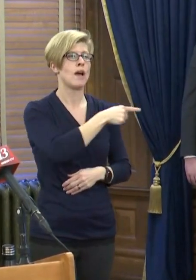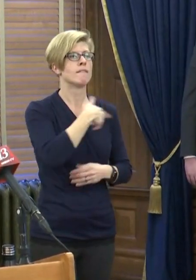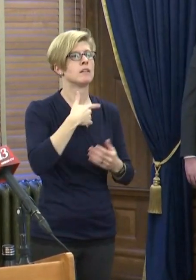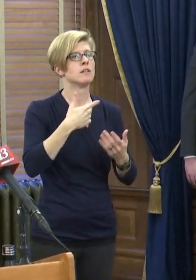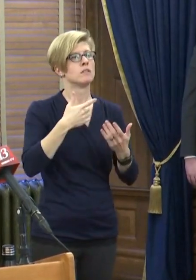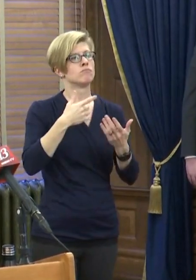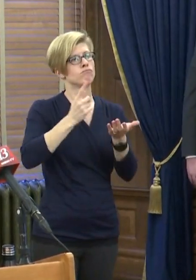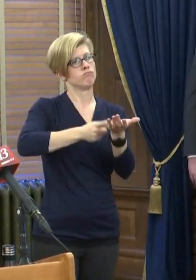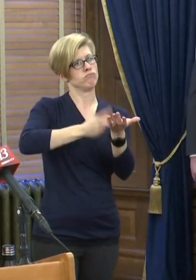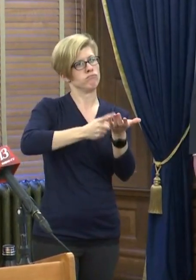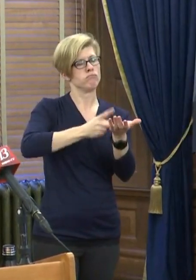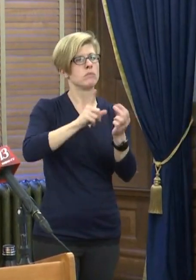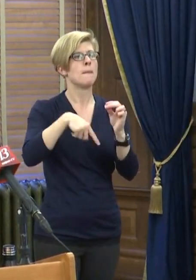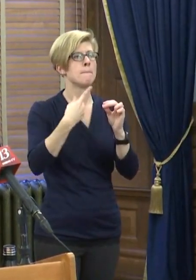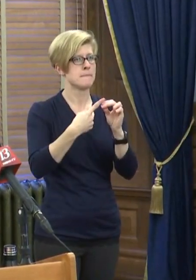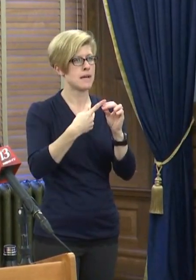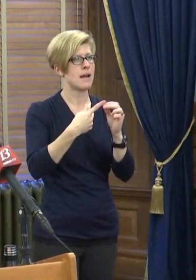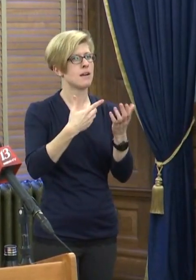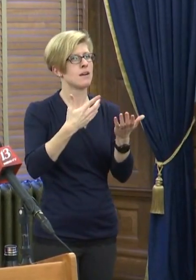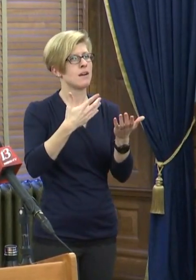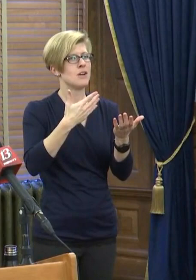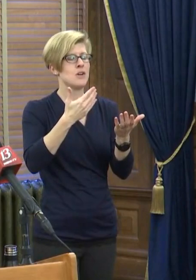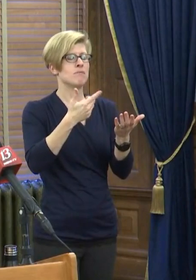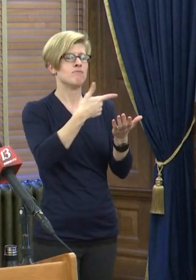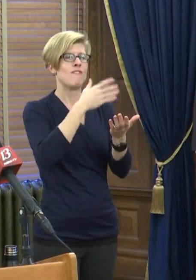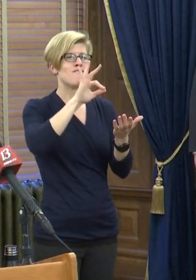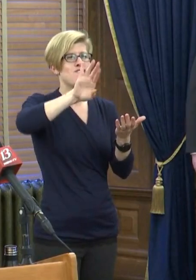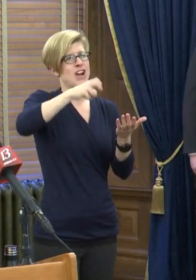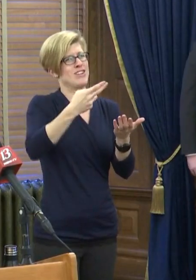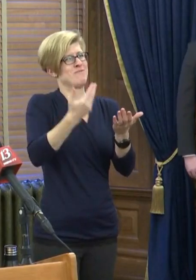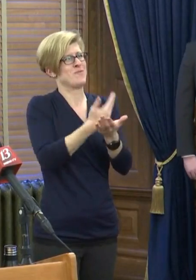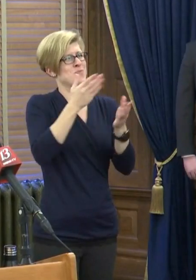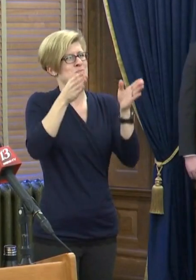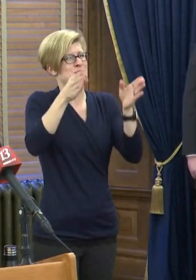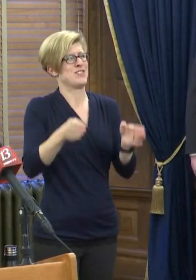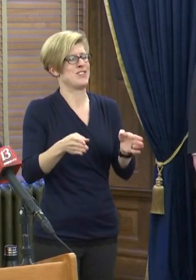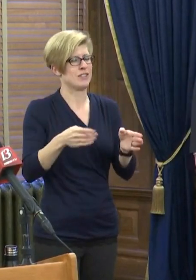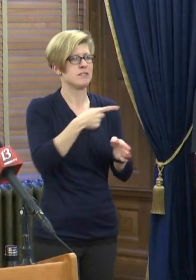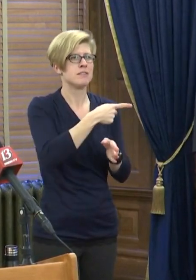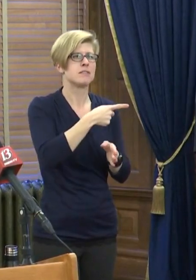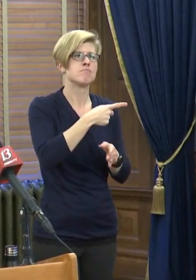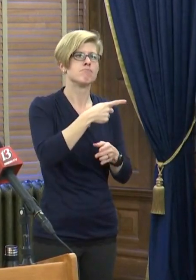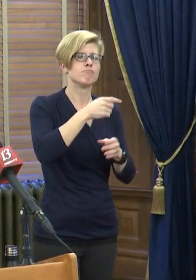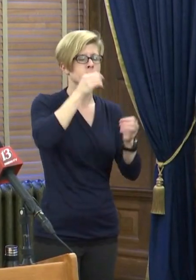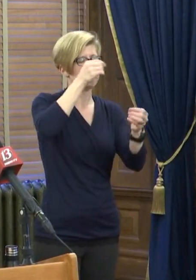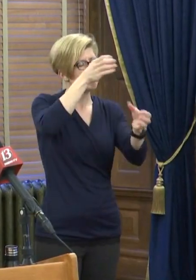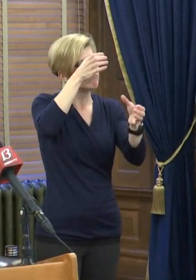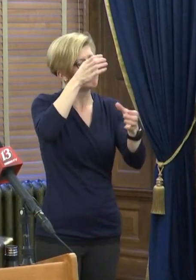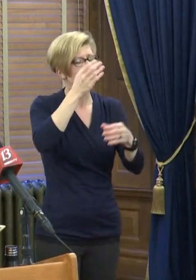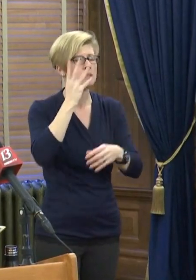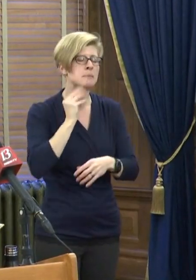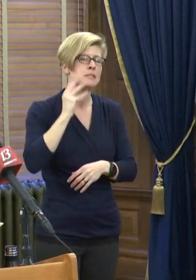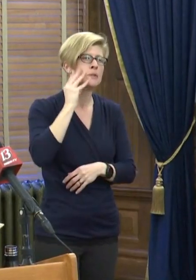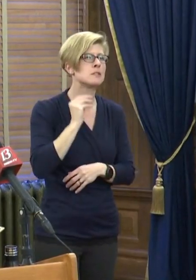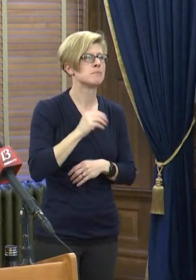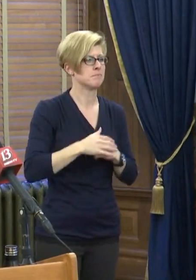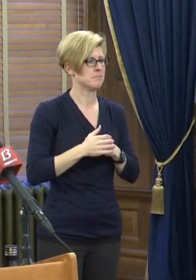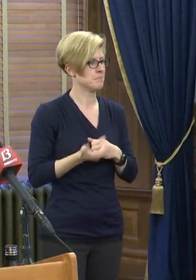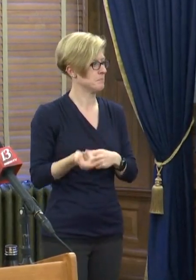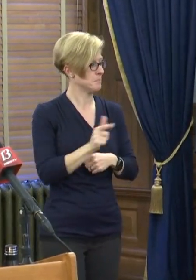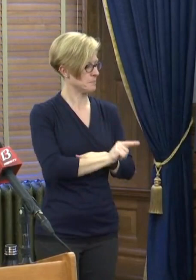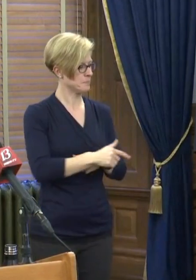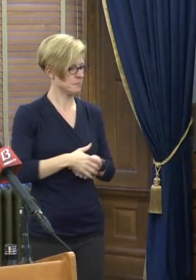that comes with the benefit of a fresh set of eyes, her expertise, and her wealth of experience.